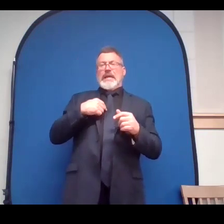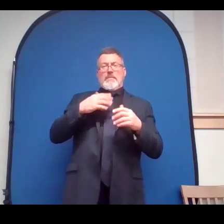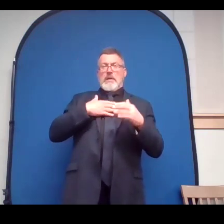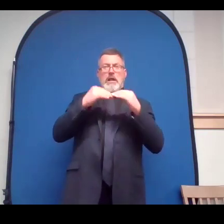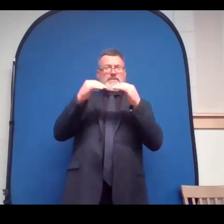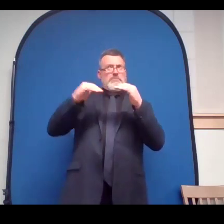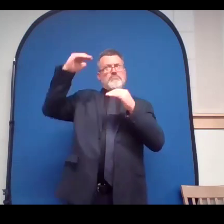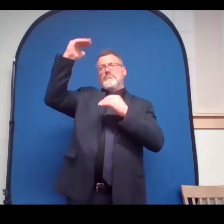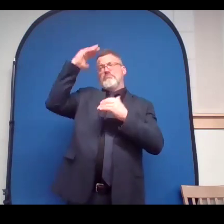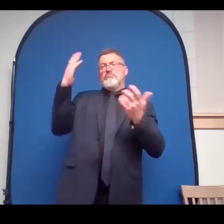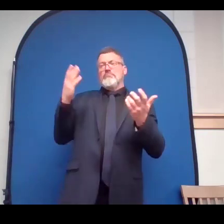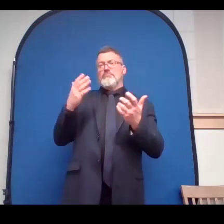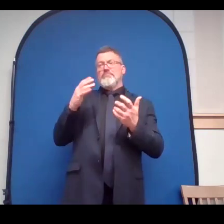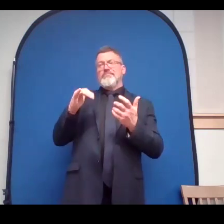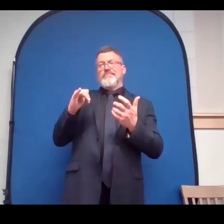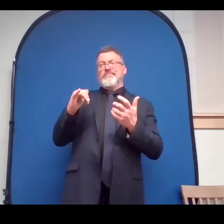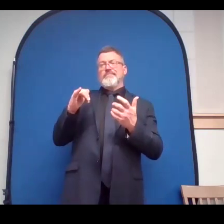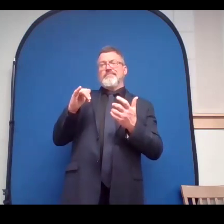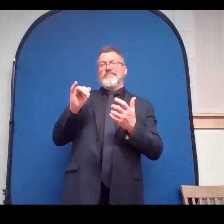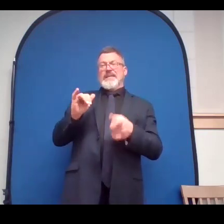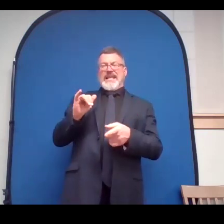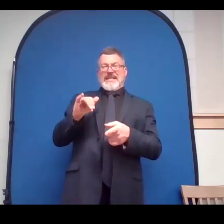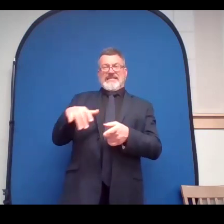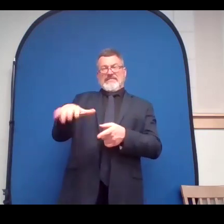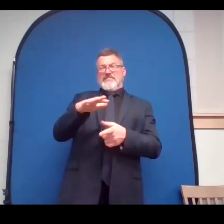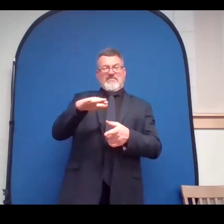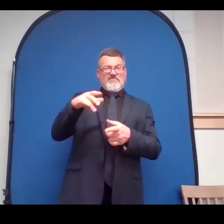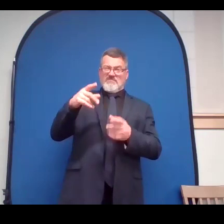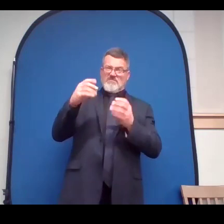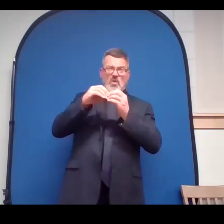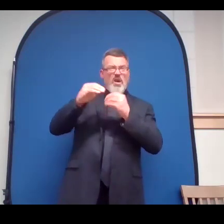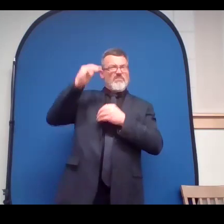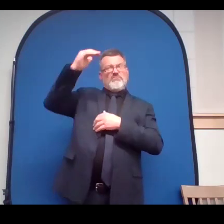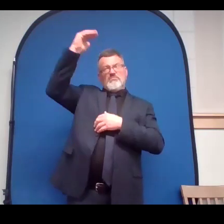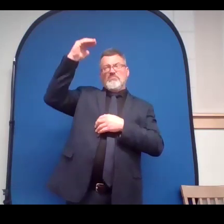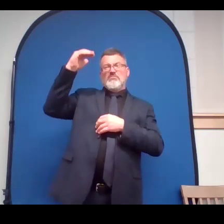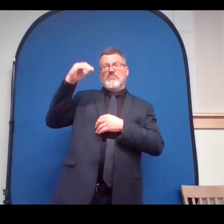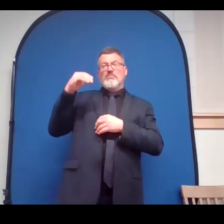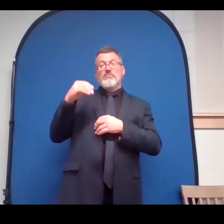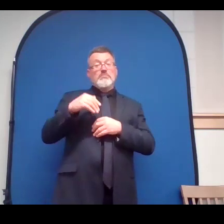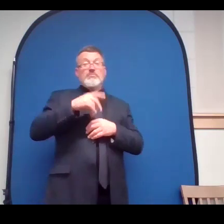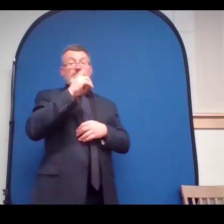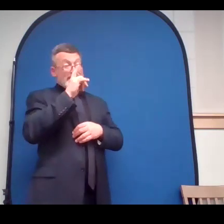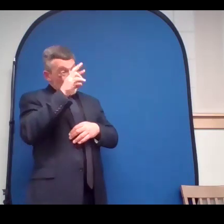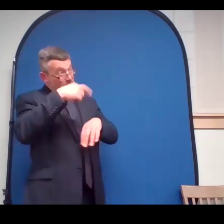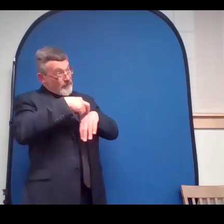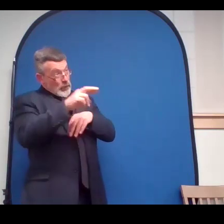the brigade is two levels higher than me, sir. So did you refer this up to chain of command?